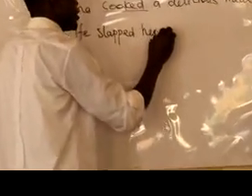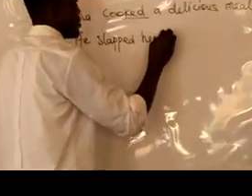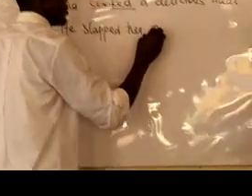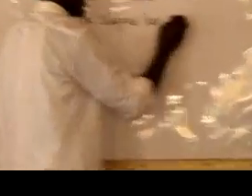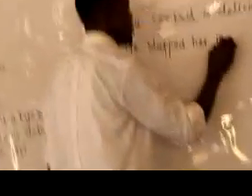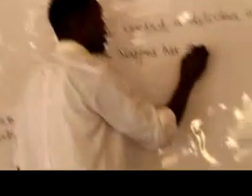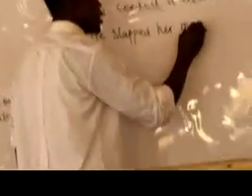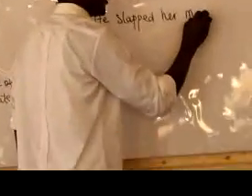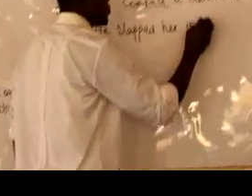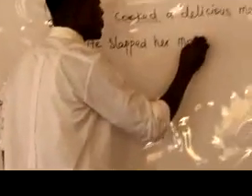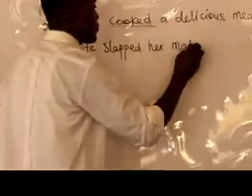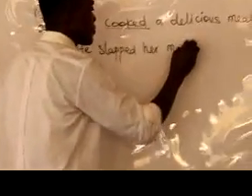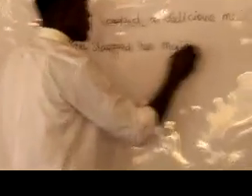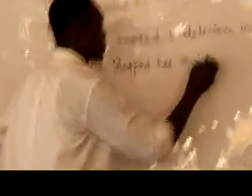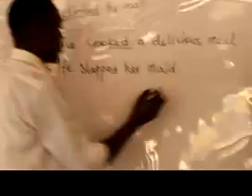her maid,